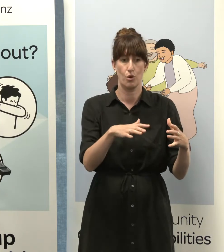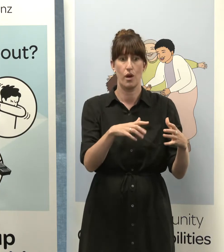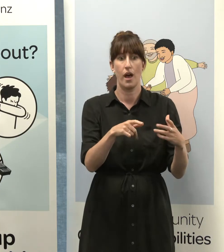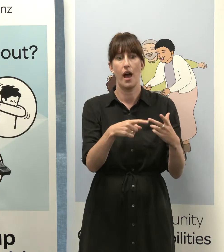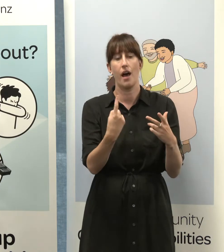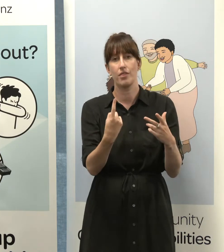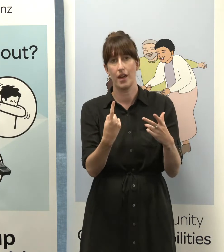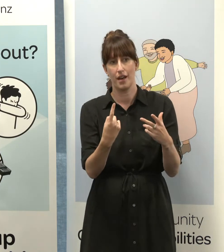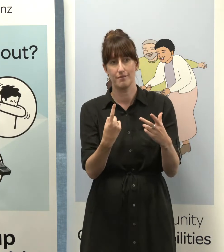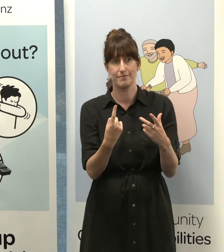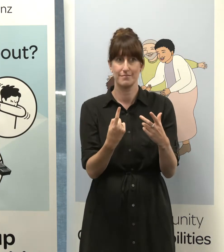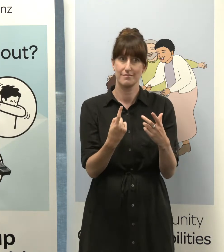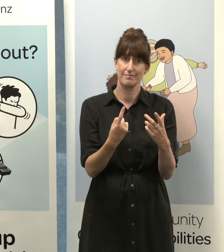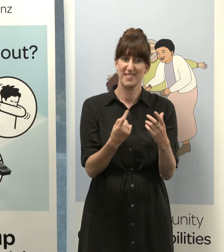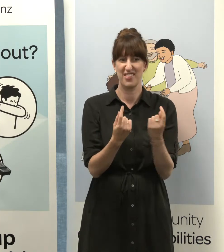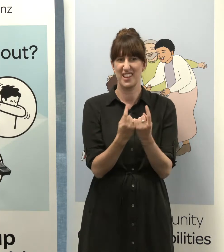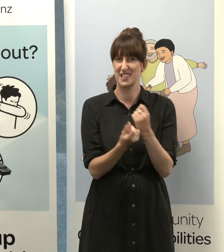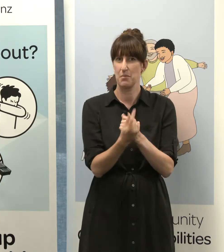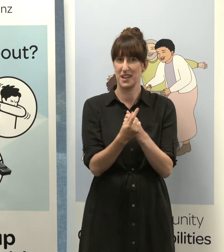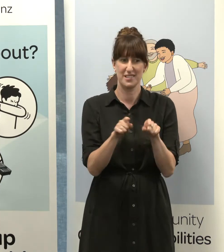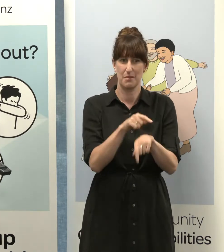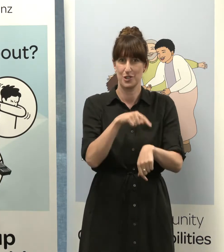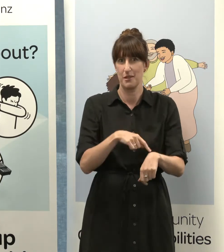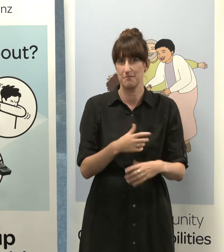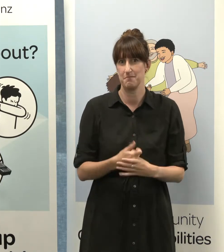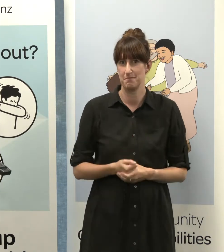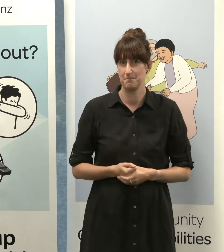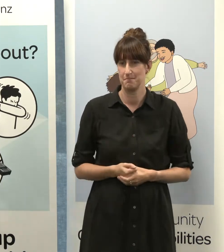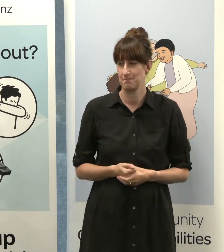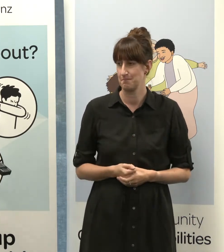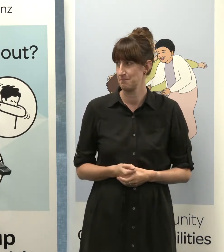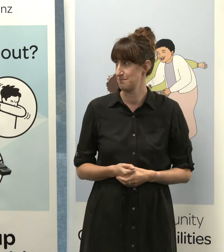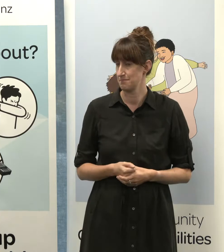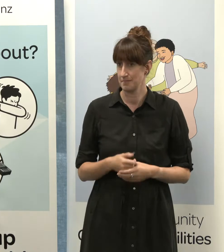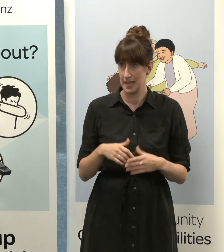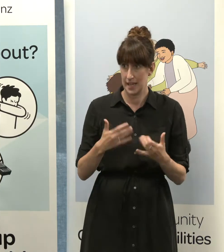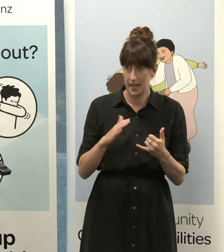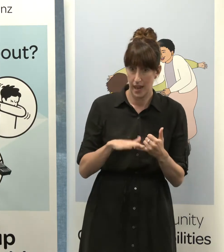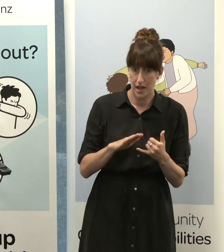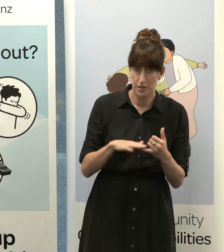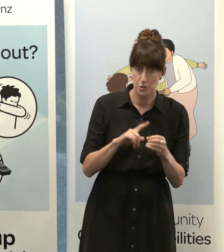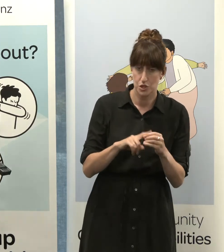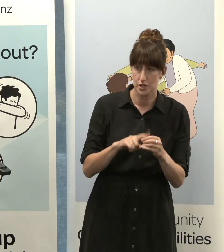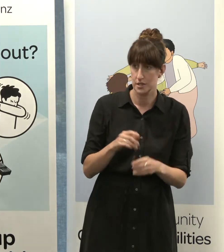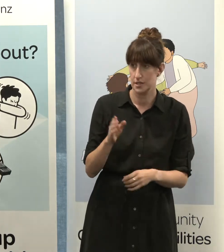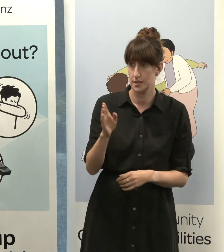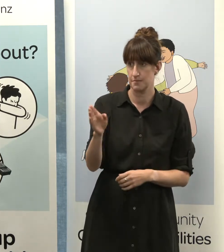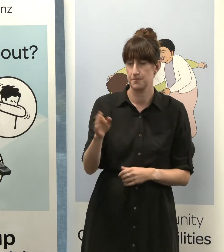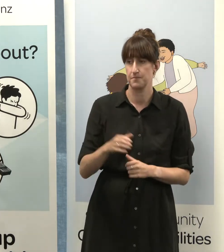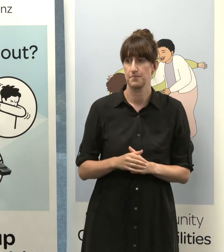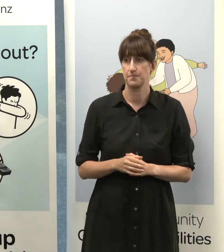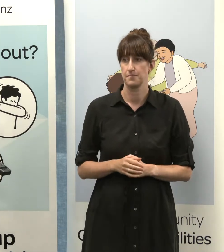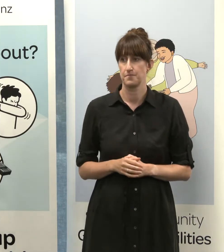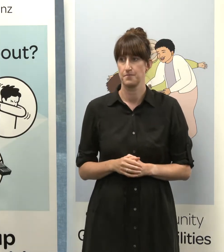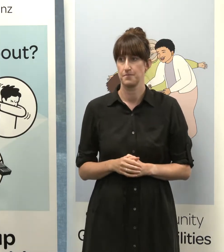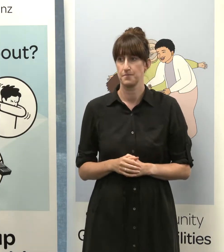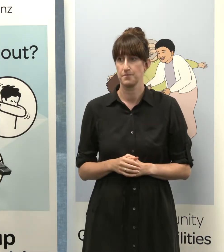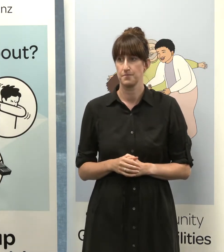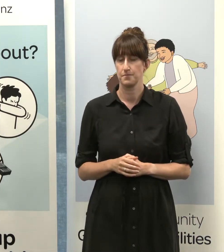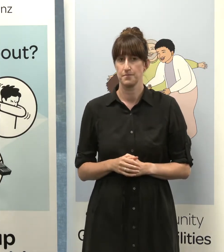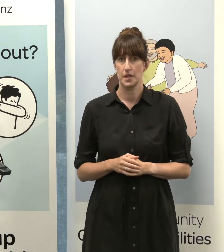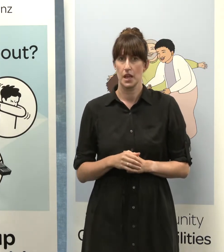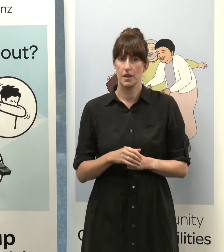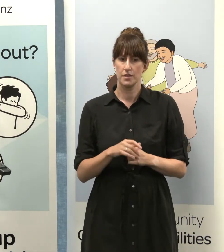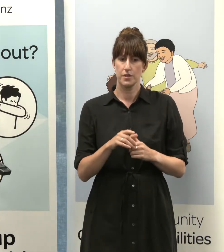other things that are going on for them. Yeah. Any final questions? Yeah, just the changes to how you report the